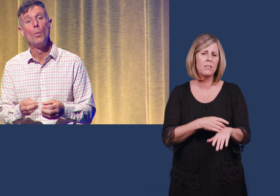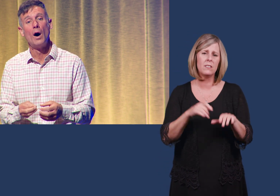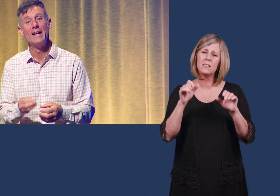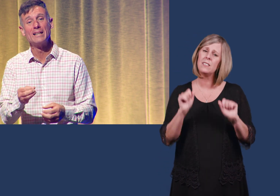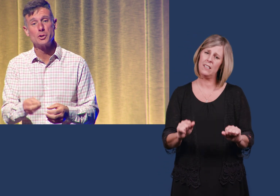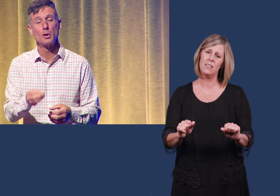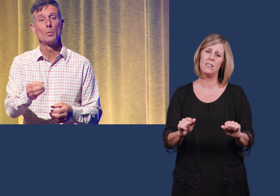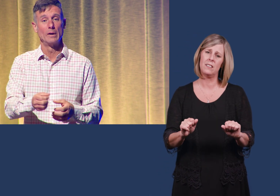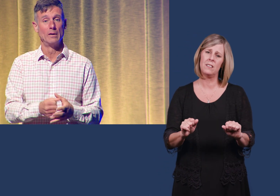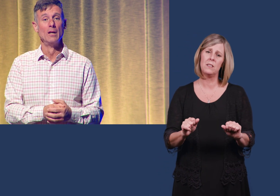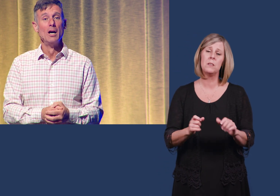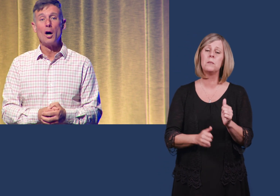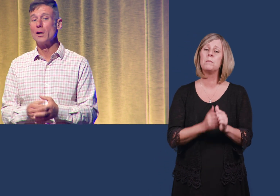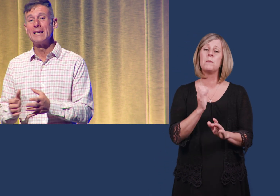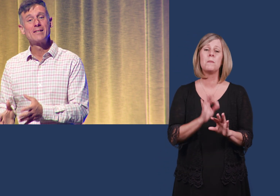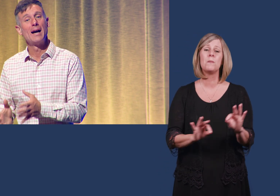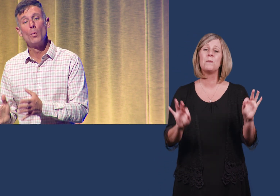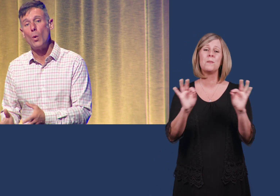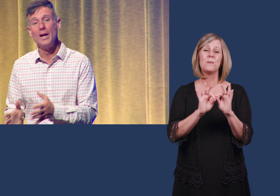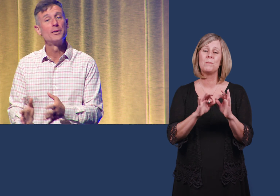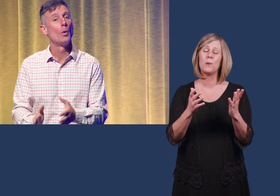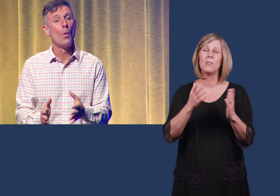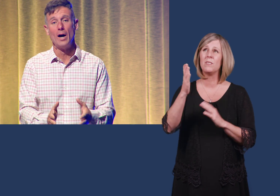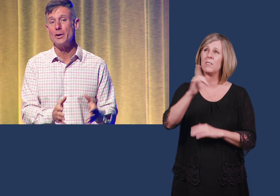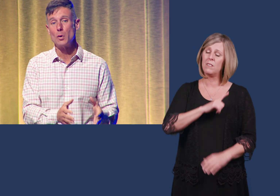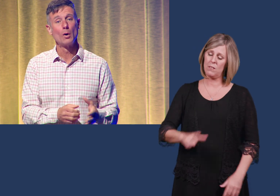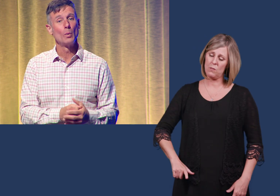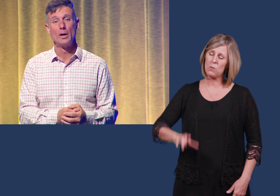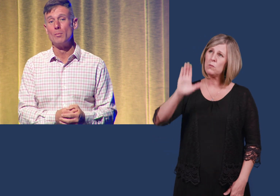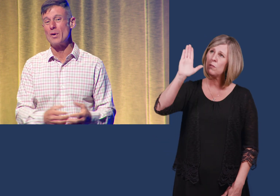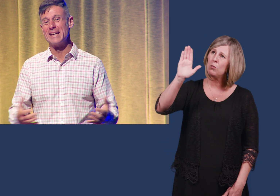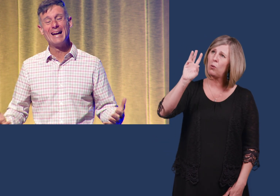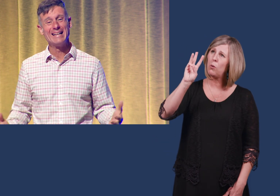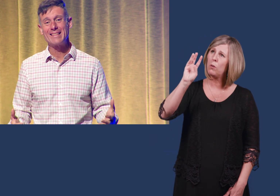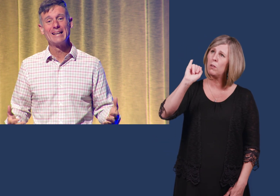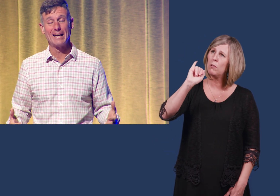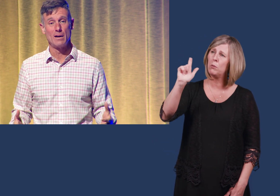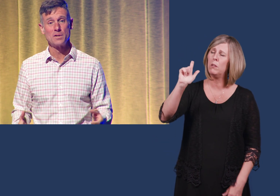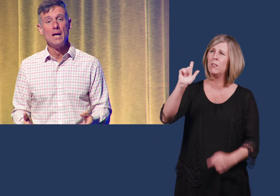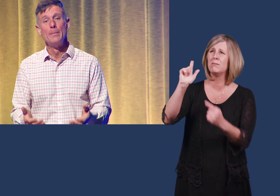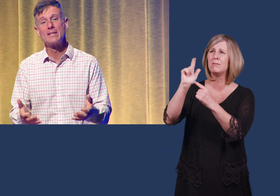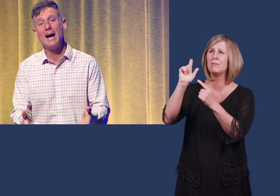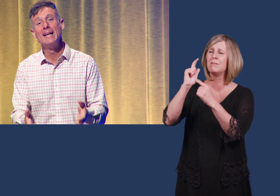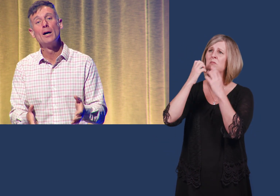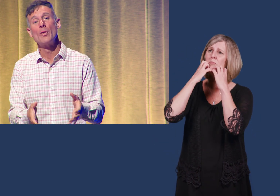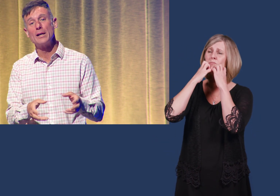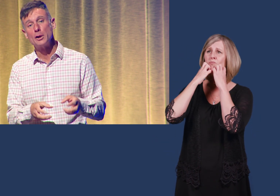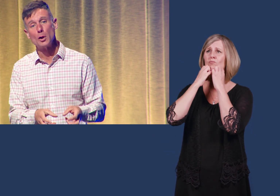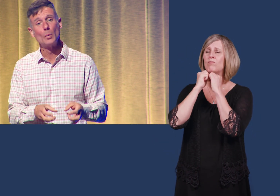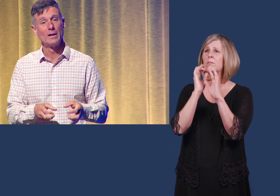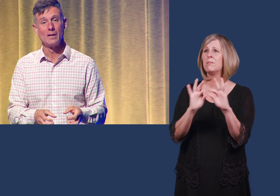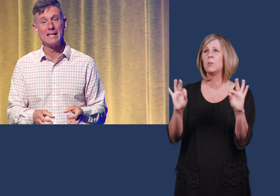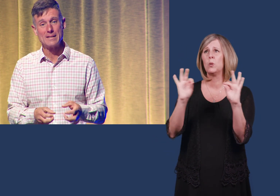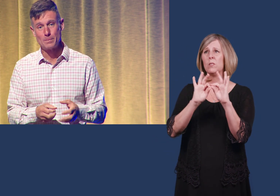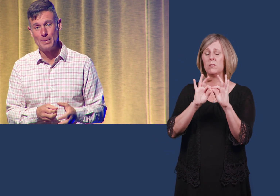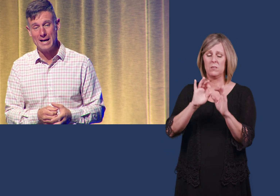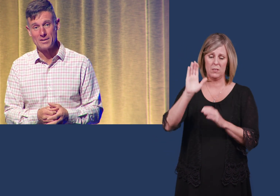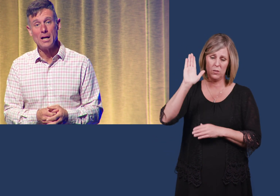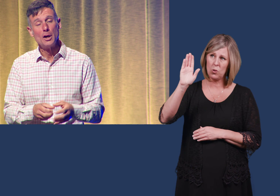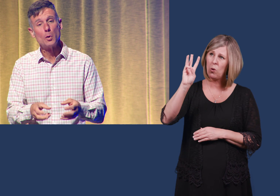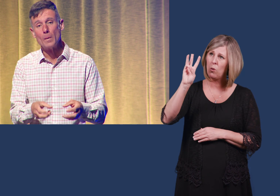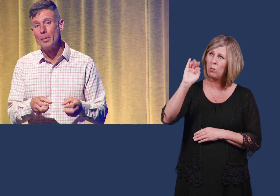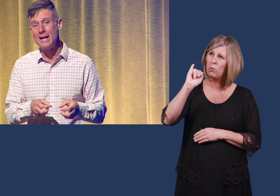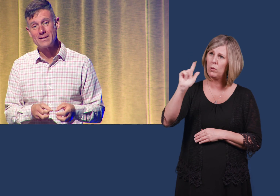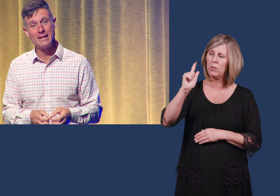I want is your will, or at least I want to want your will more than anything else, because I know that your will is